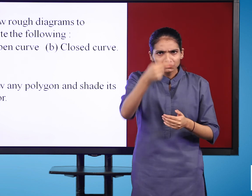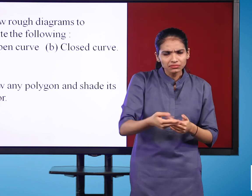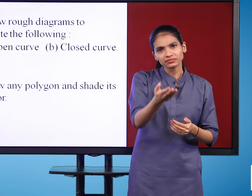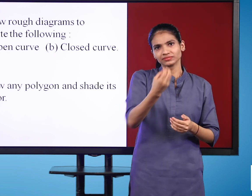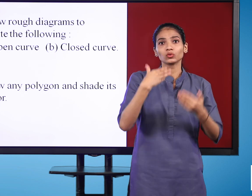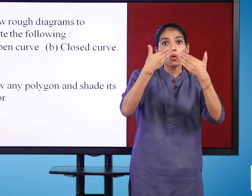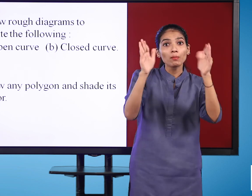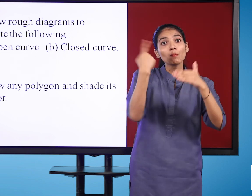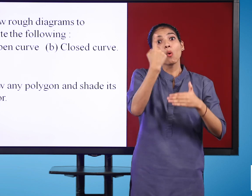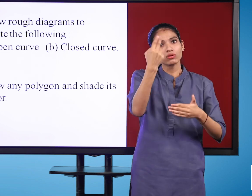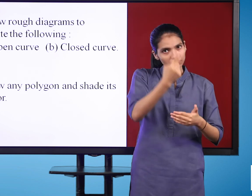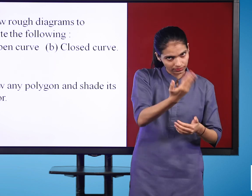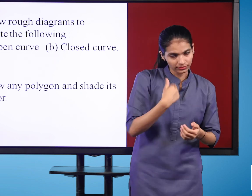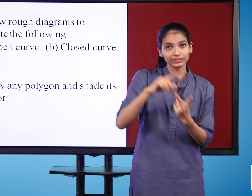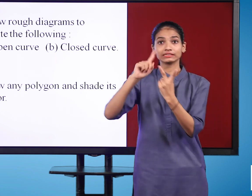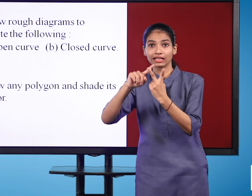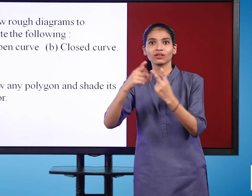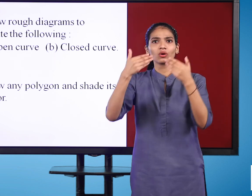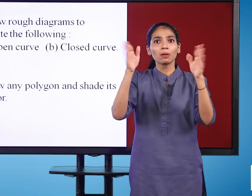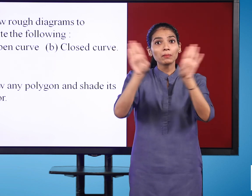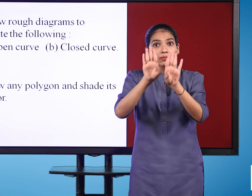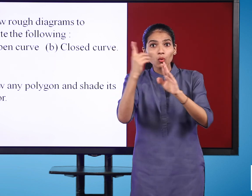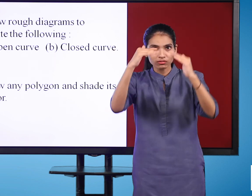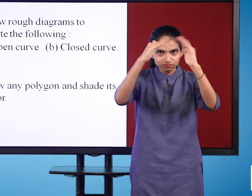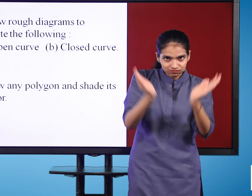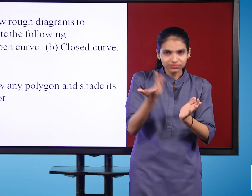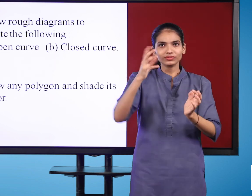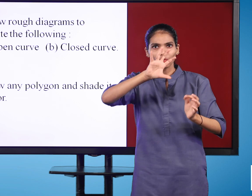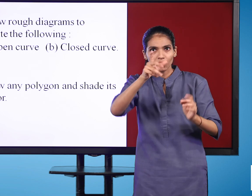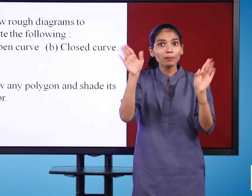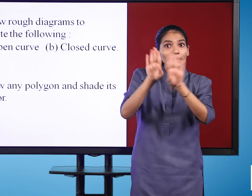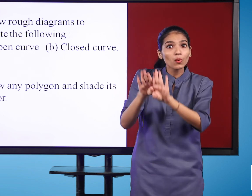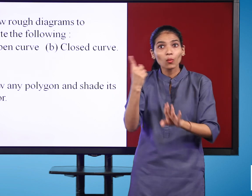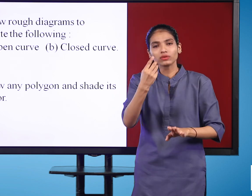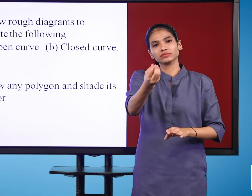A. Open curve. B. Closed curve.